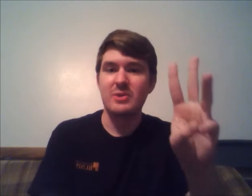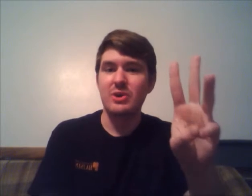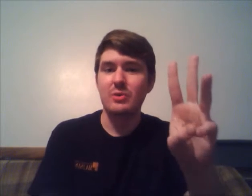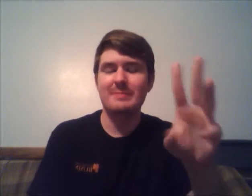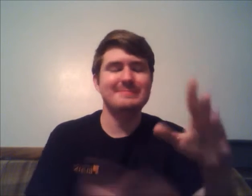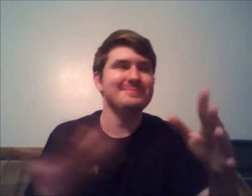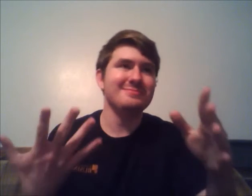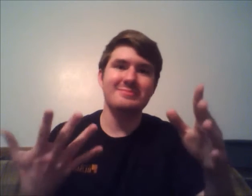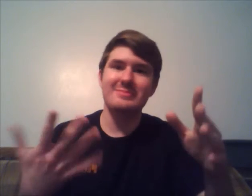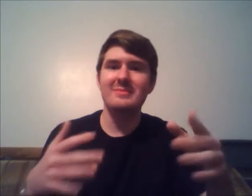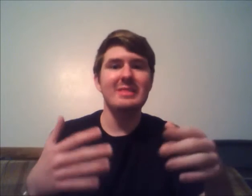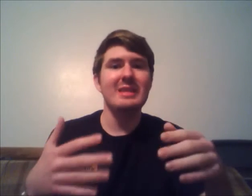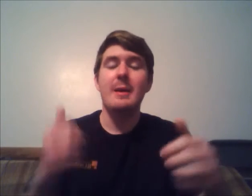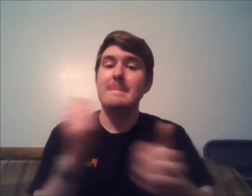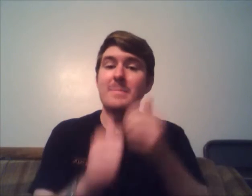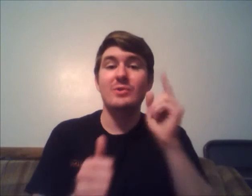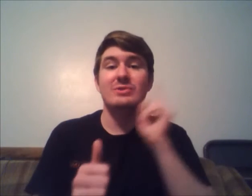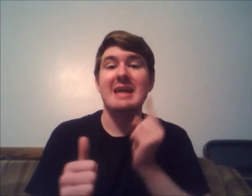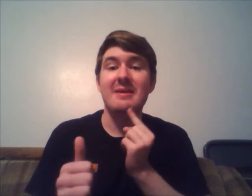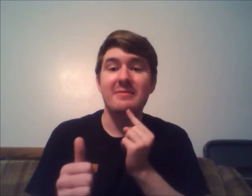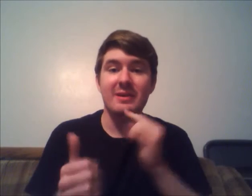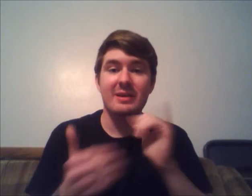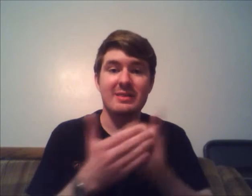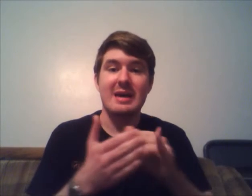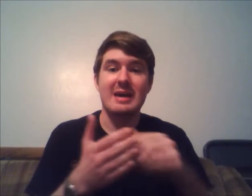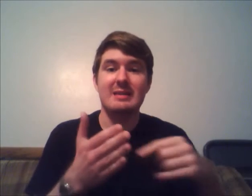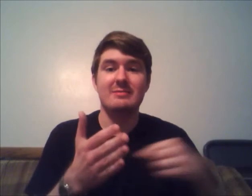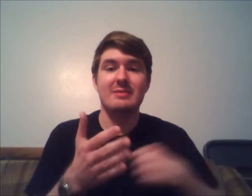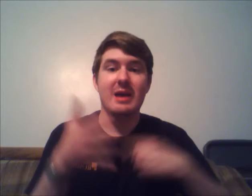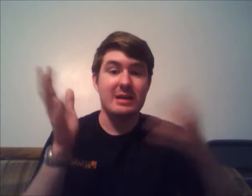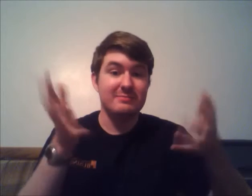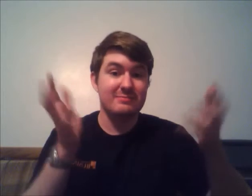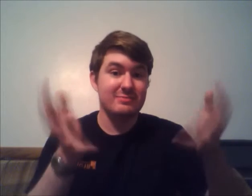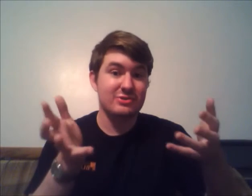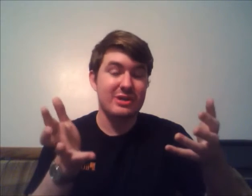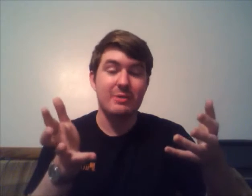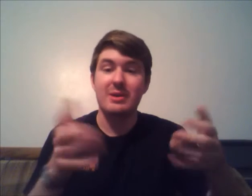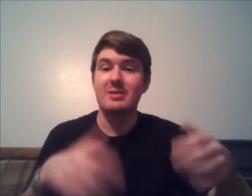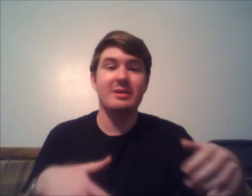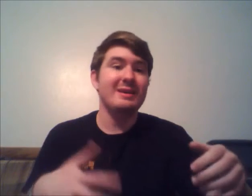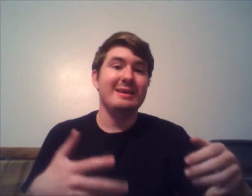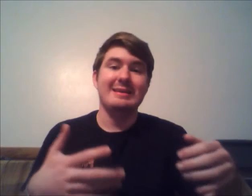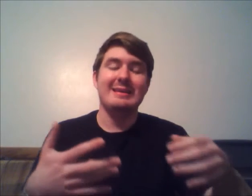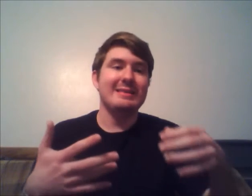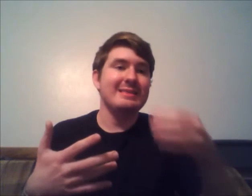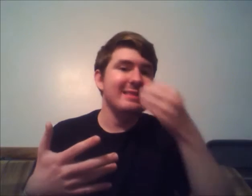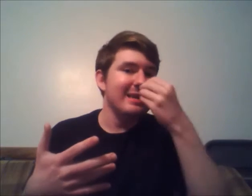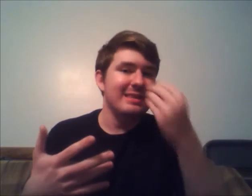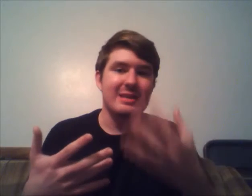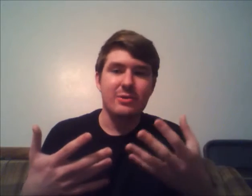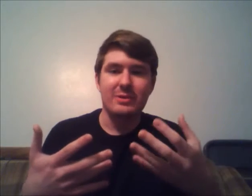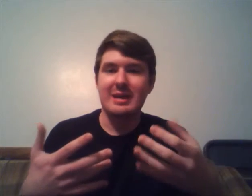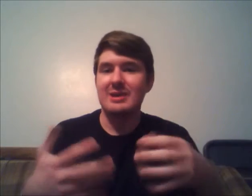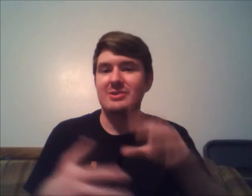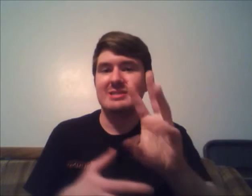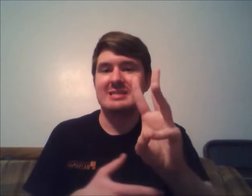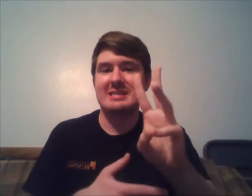W. Most deaf that I chat with, they don't care. 6